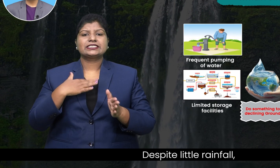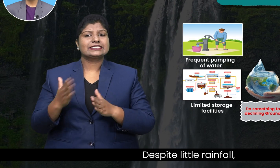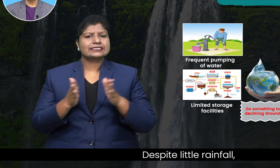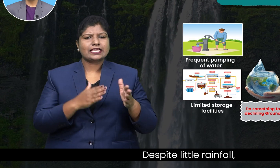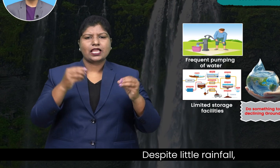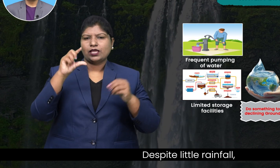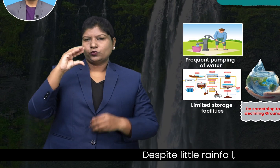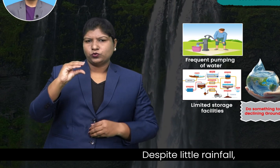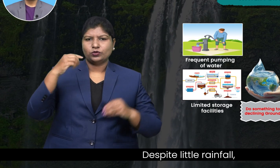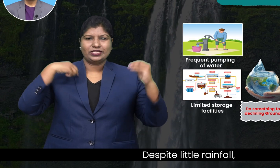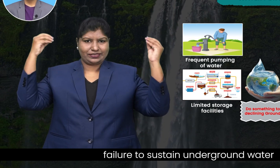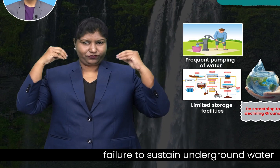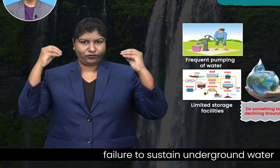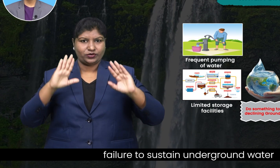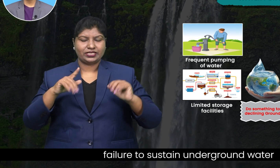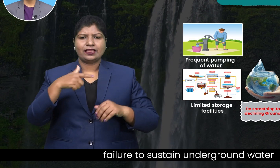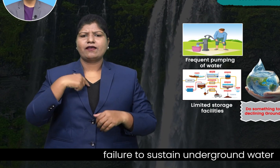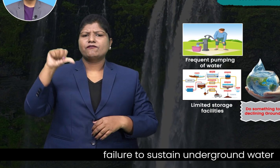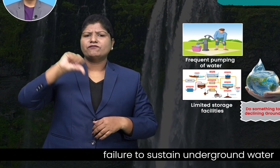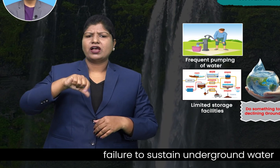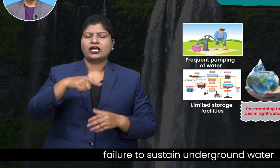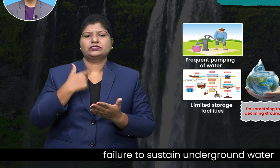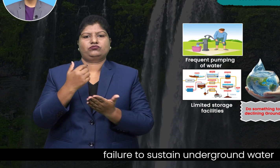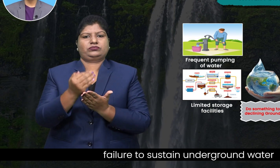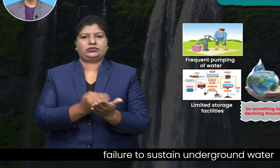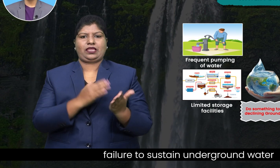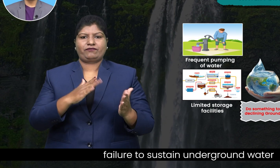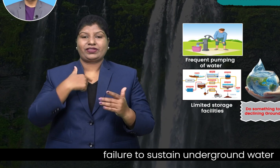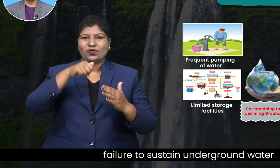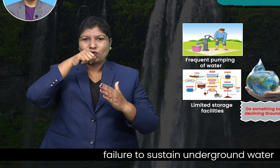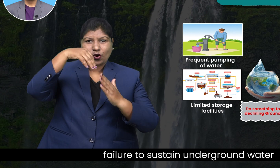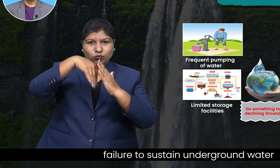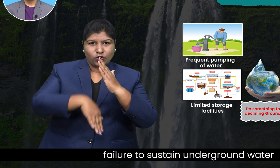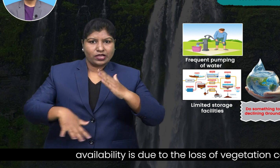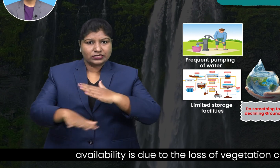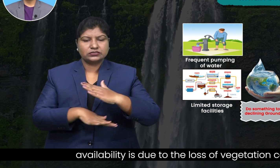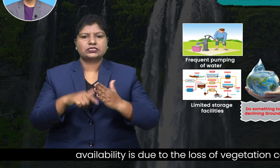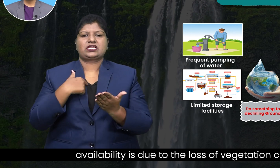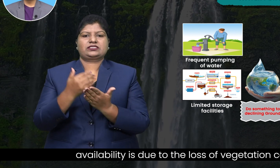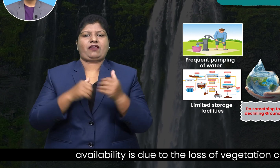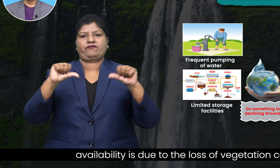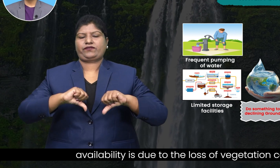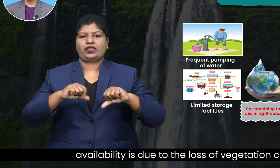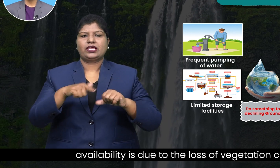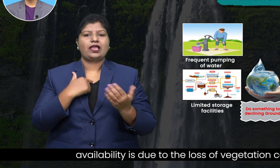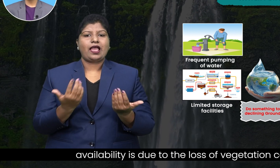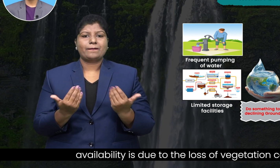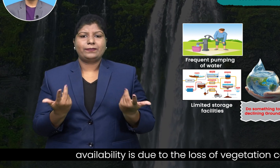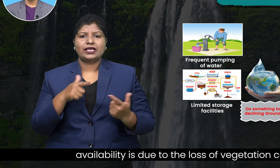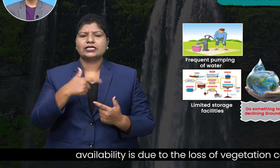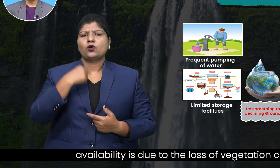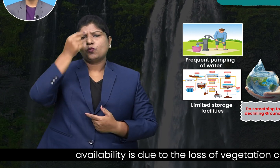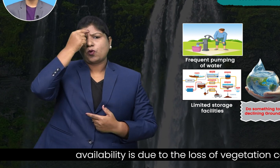Despite little rainfall, failure to sustain underground water availability is due to